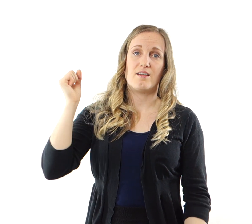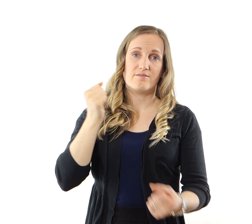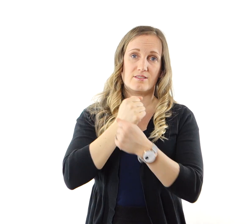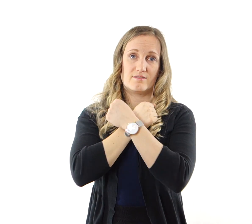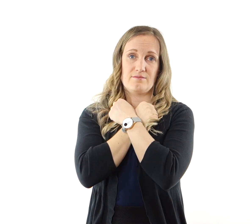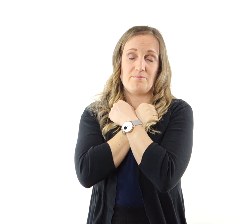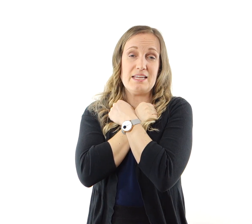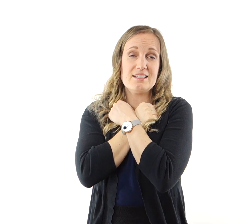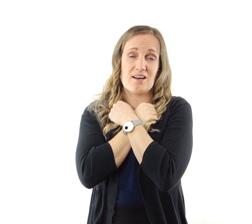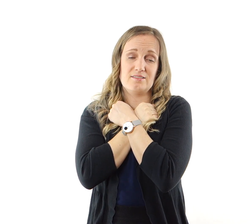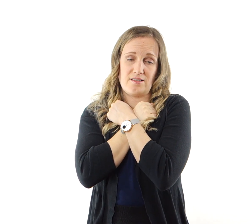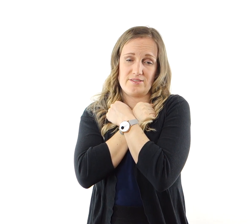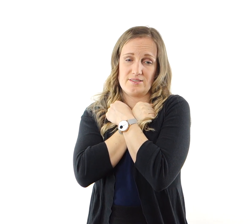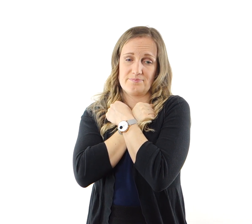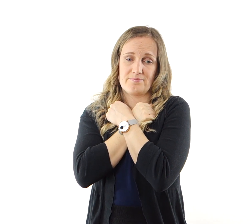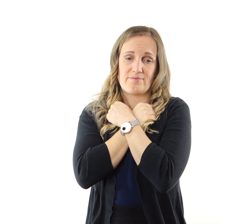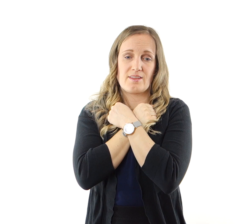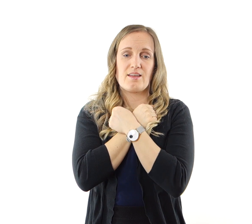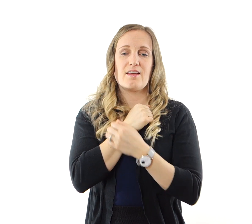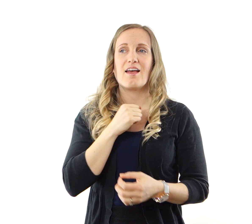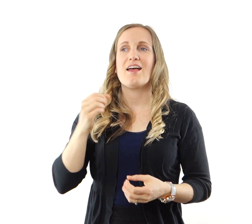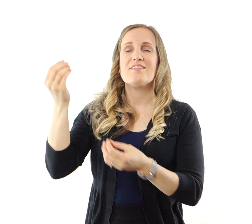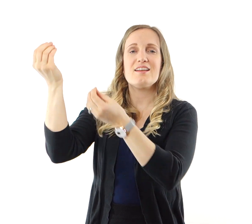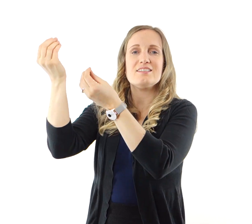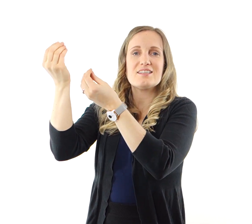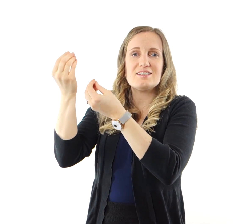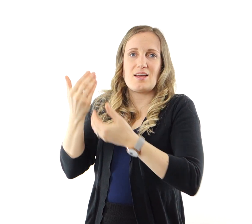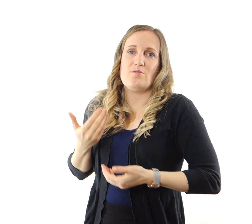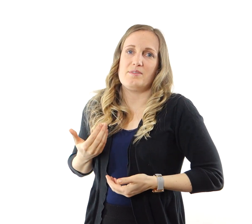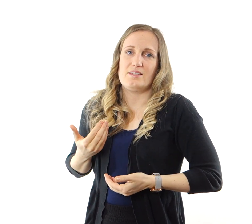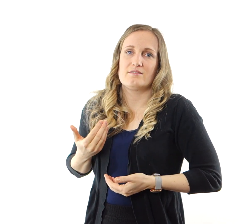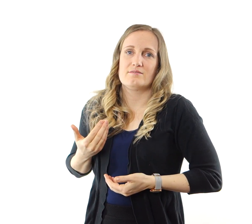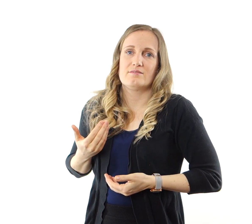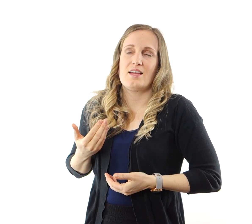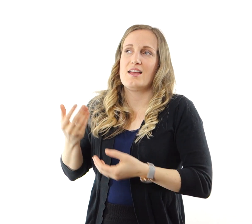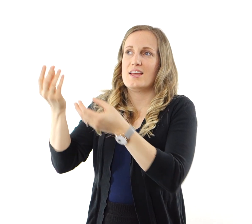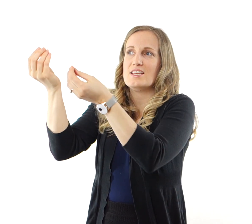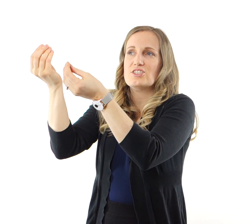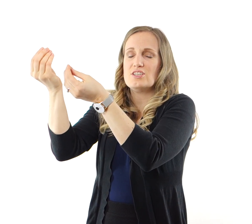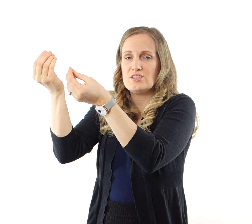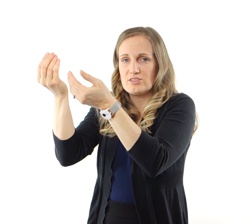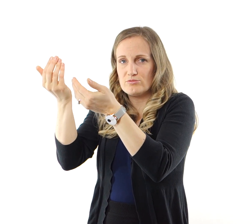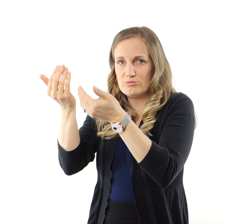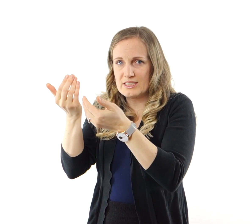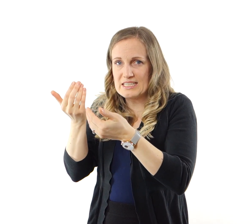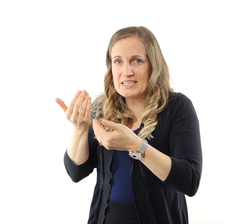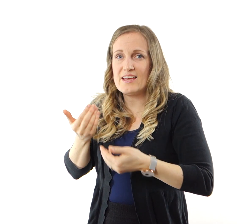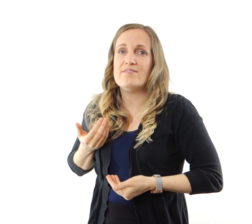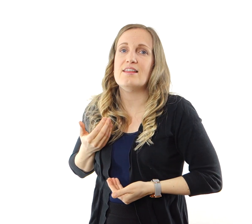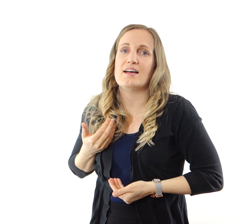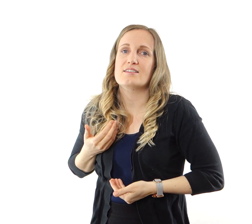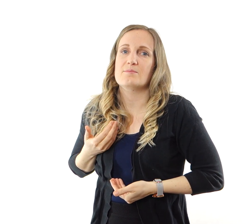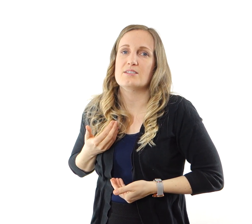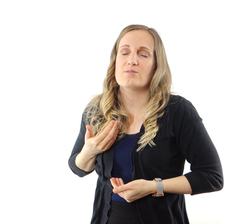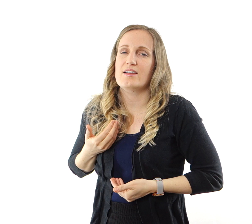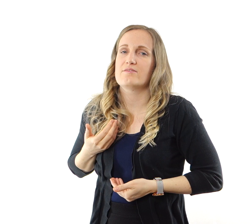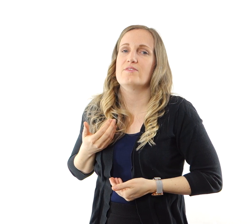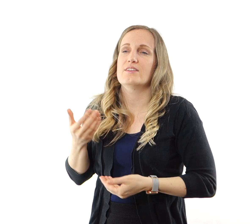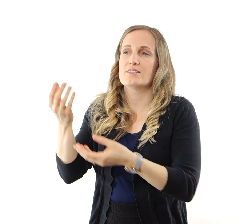loves. Me, God loves. And then he's going to tell me. He's going to give that to me so I can feel it.